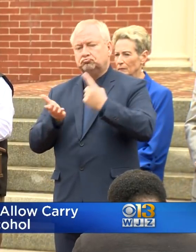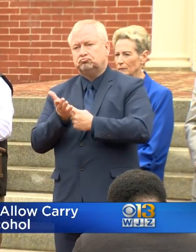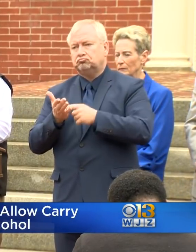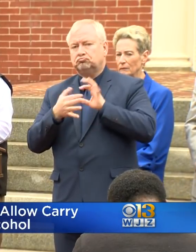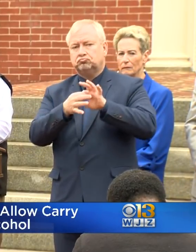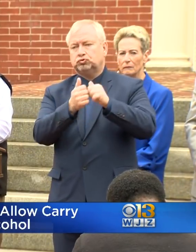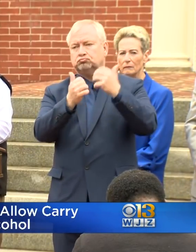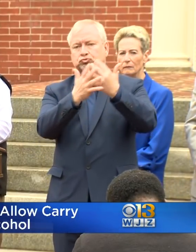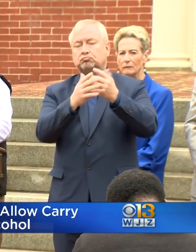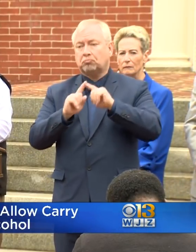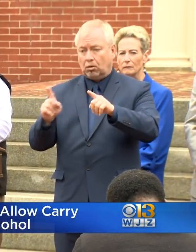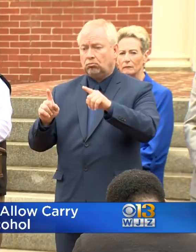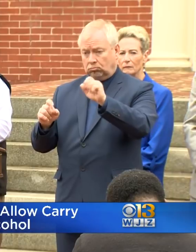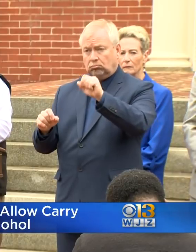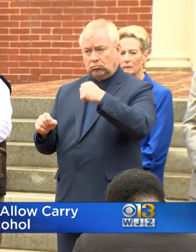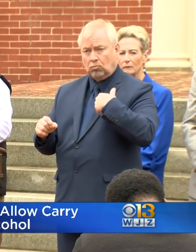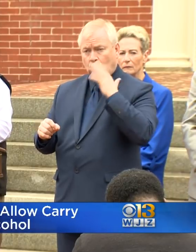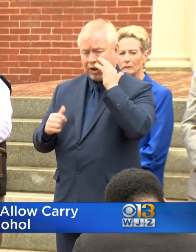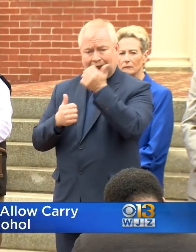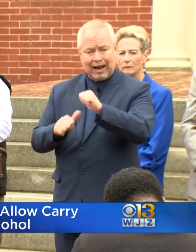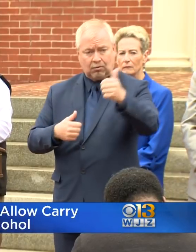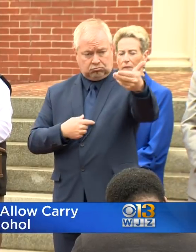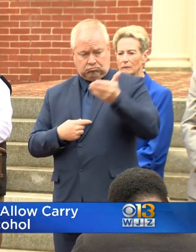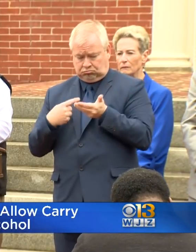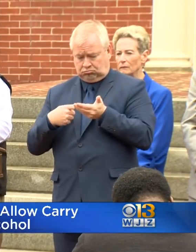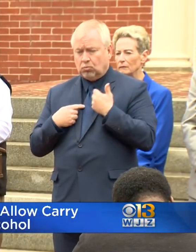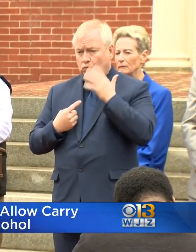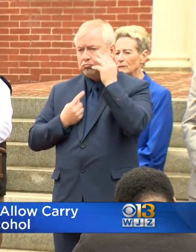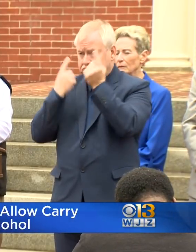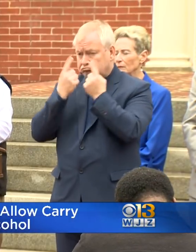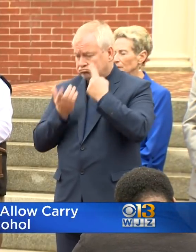any proposal that comes from any one of our state's attorneys.